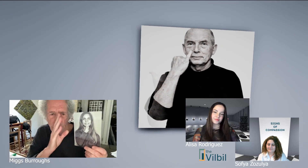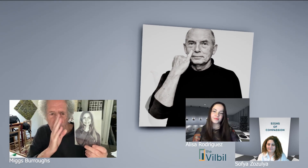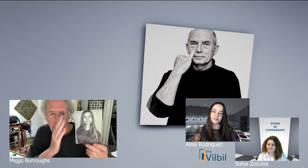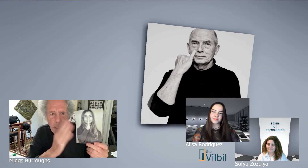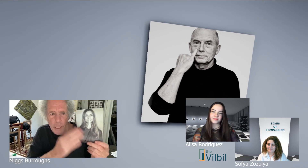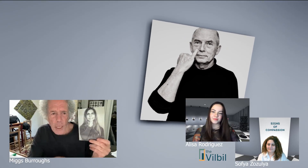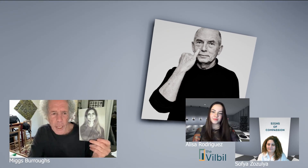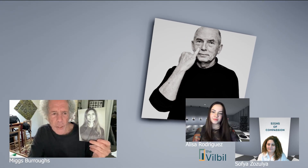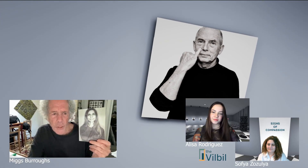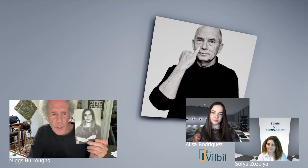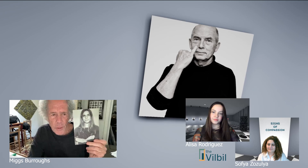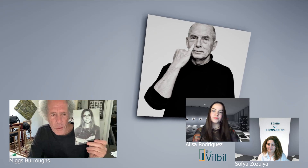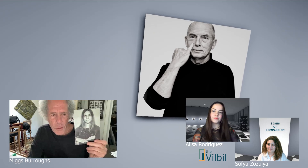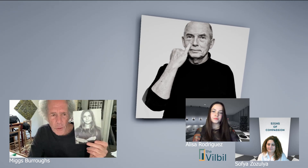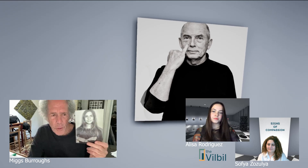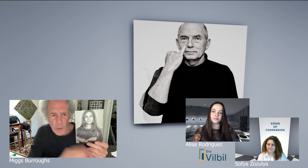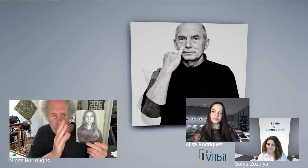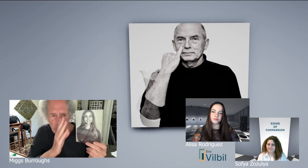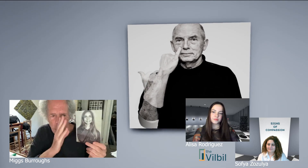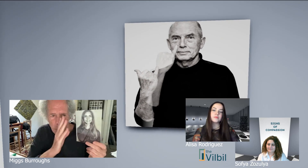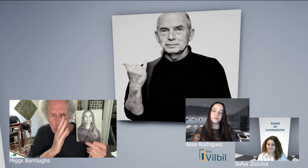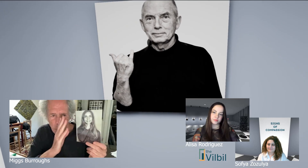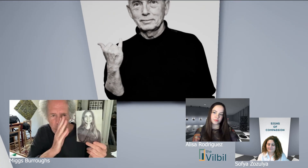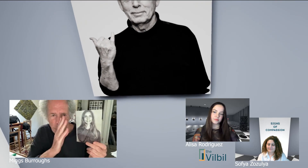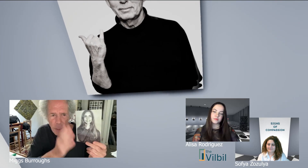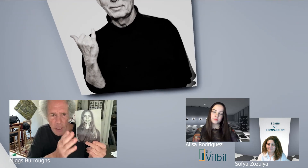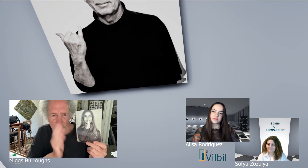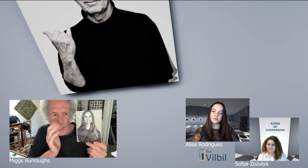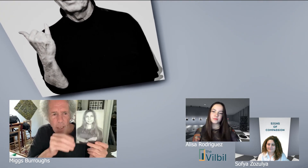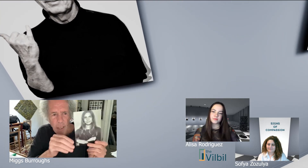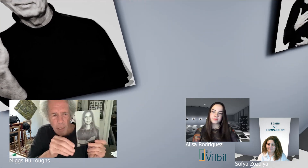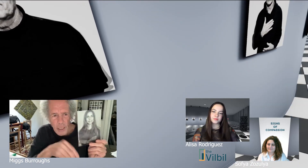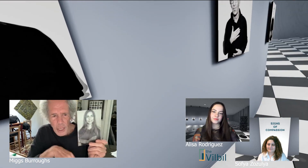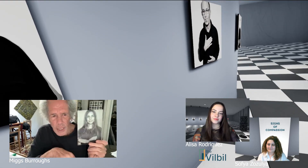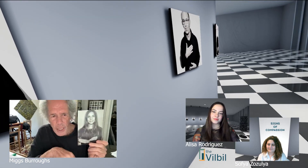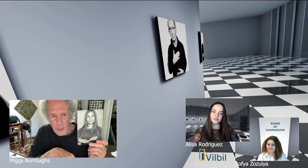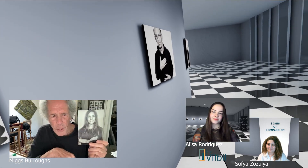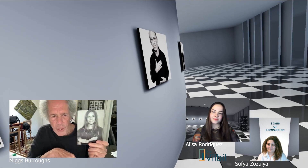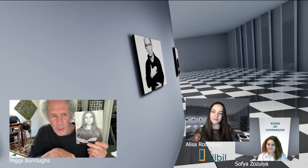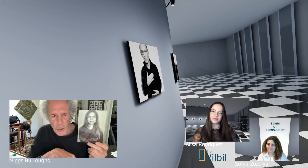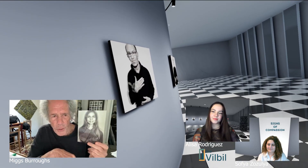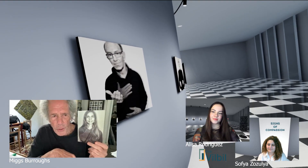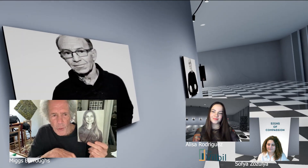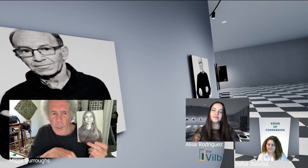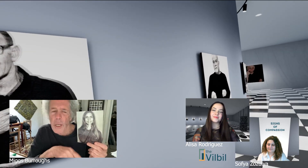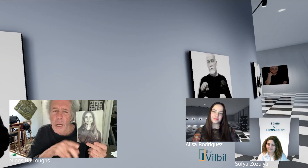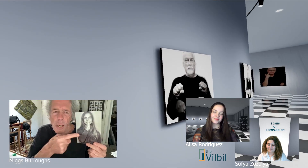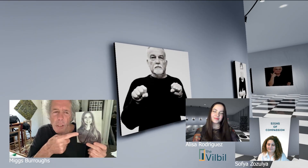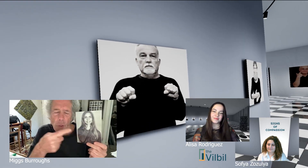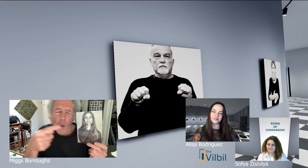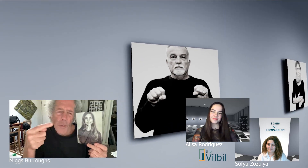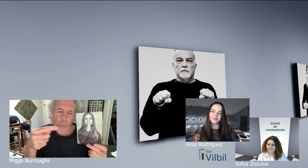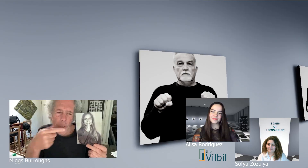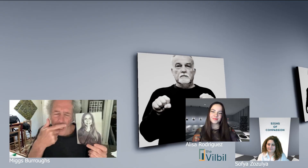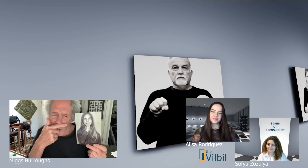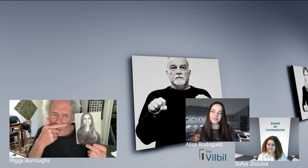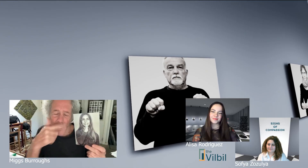be nice. So this is the be, and that's nice. So actually, in